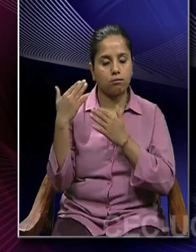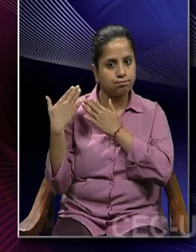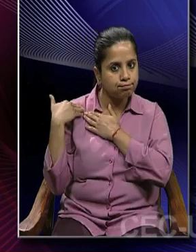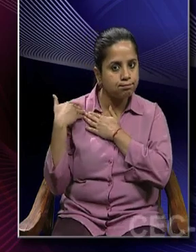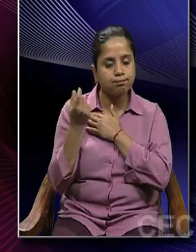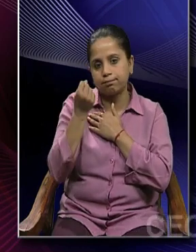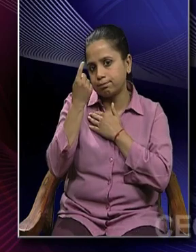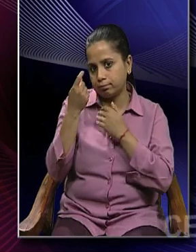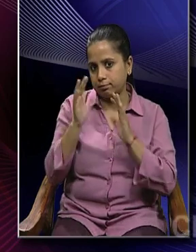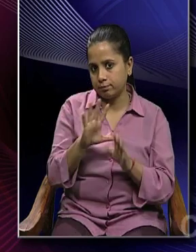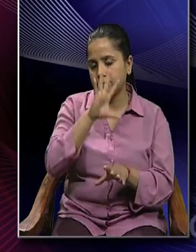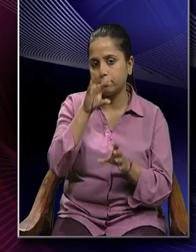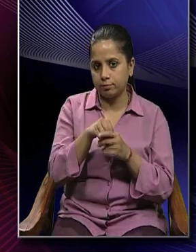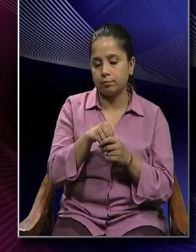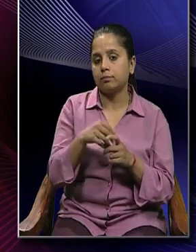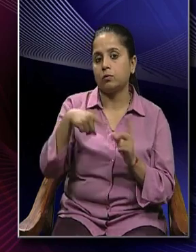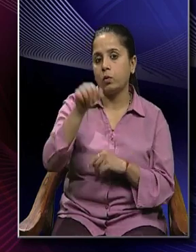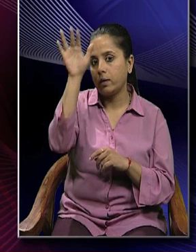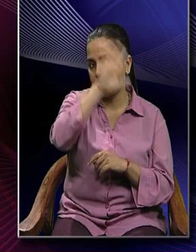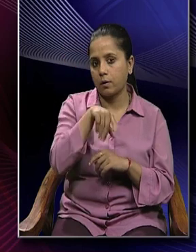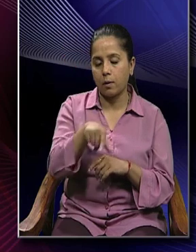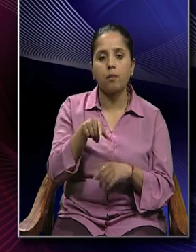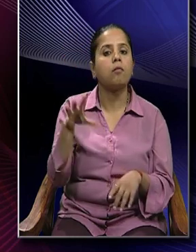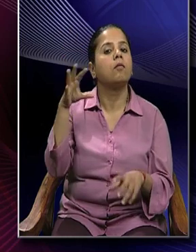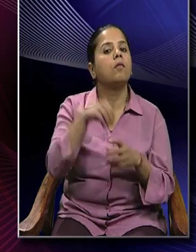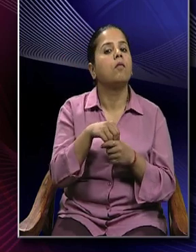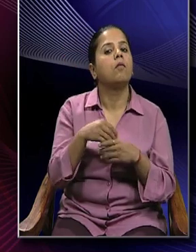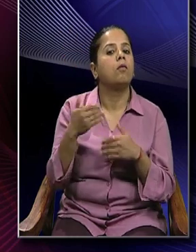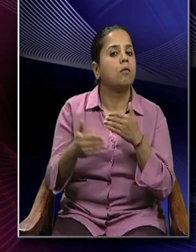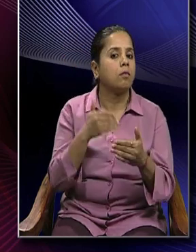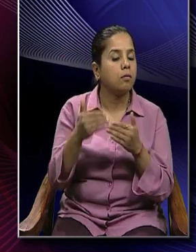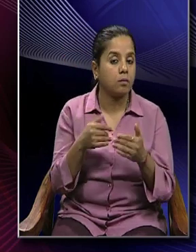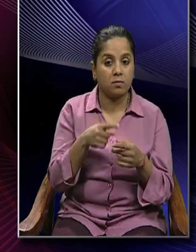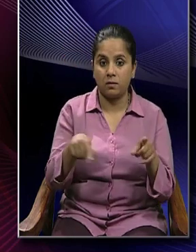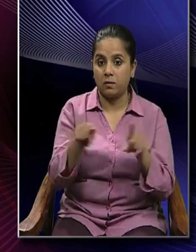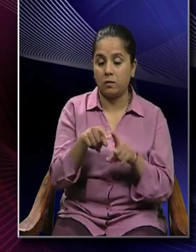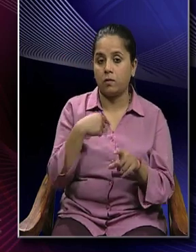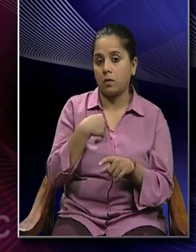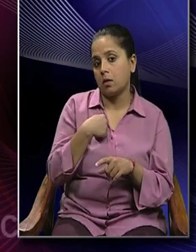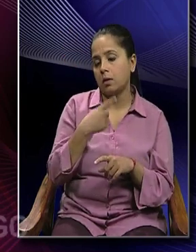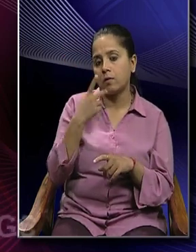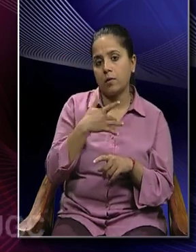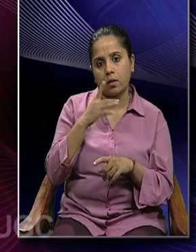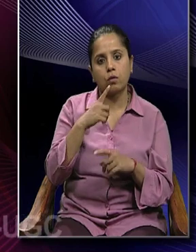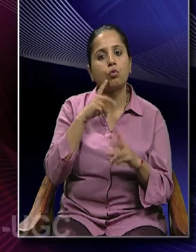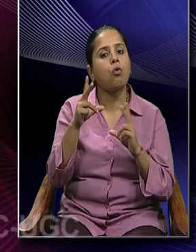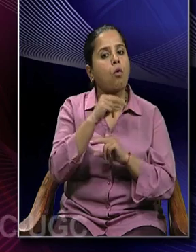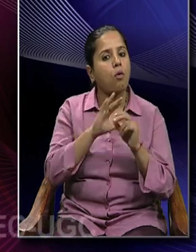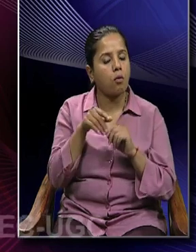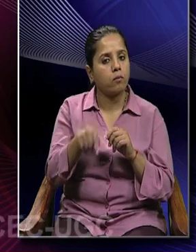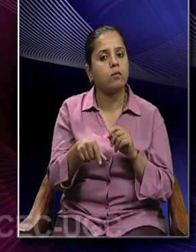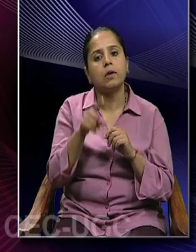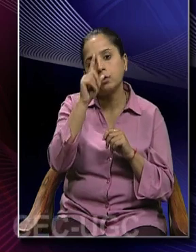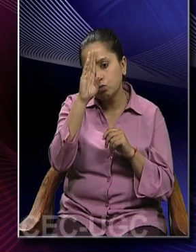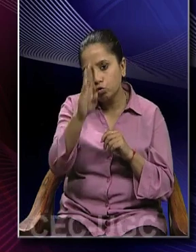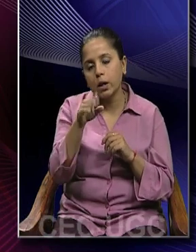been of which India has become part of. So, these things, they have also been talked about in the directive